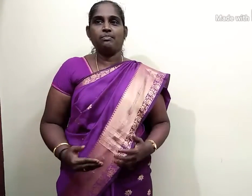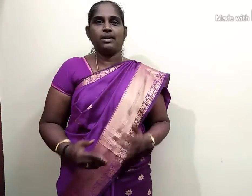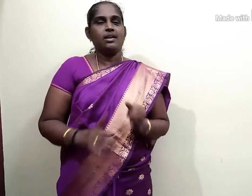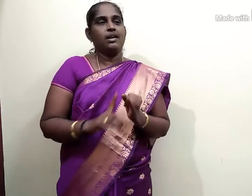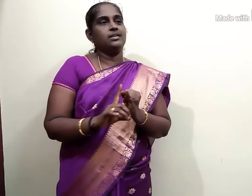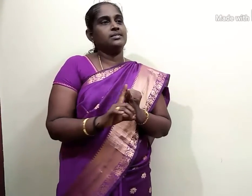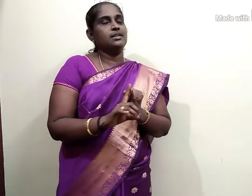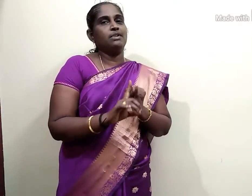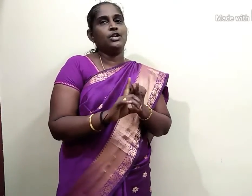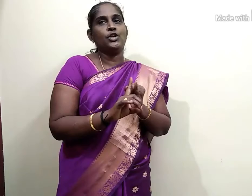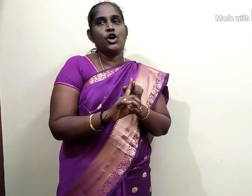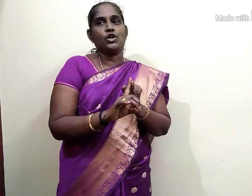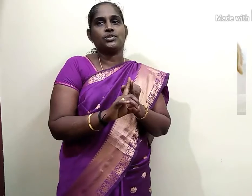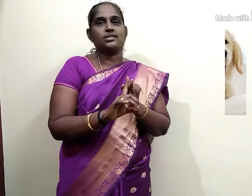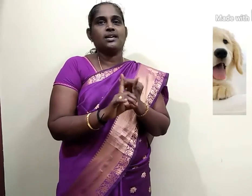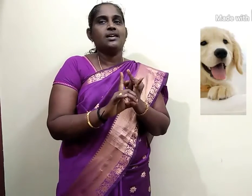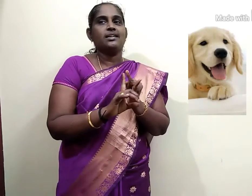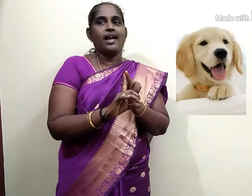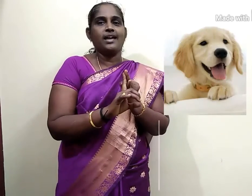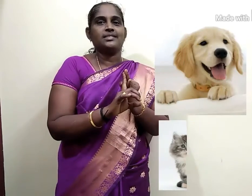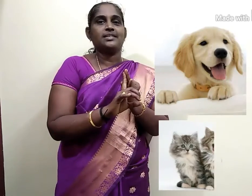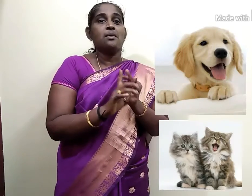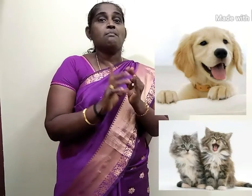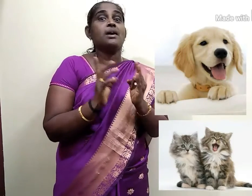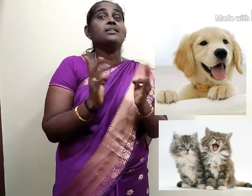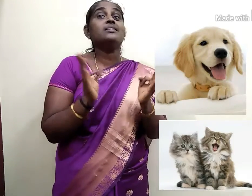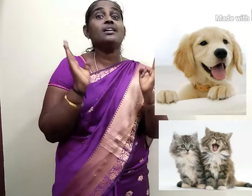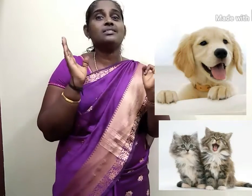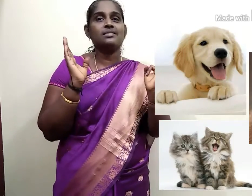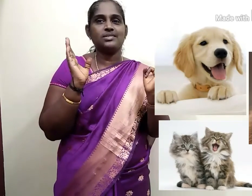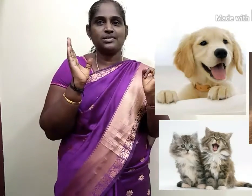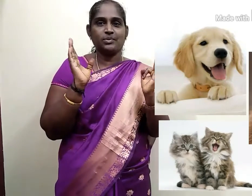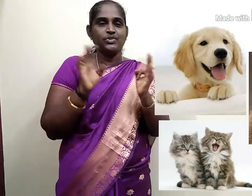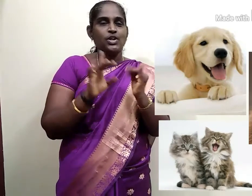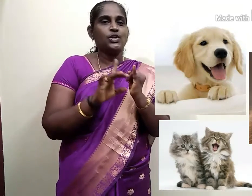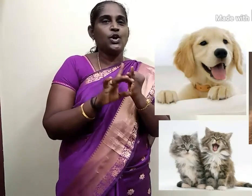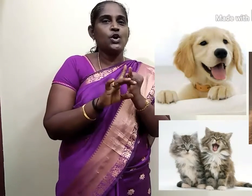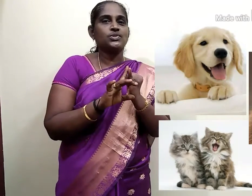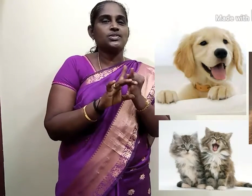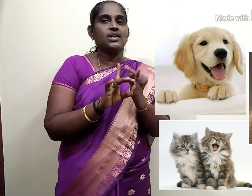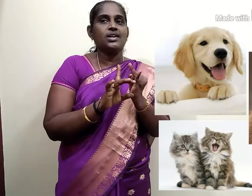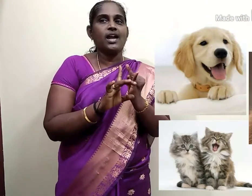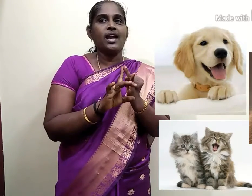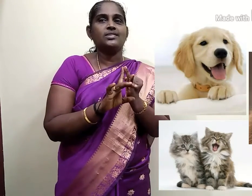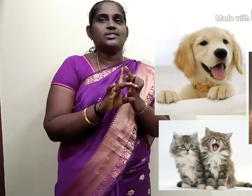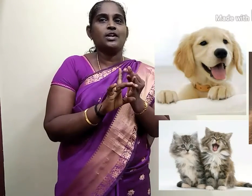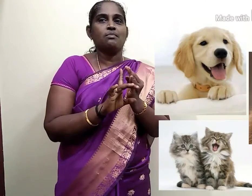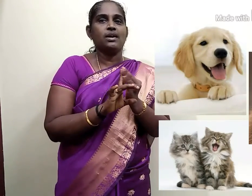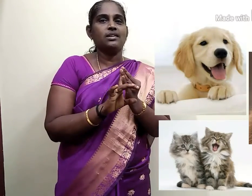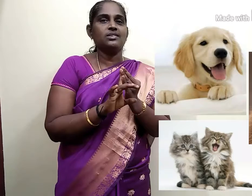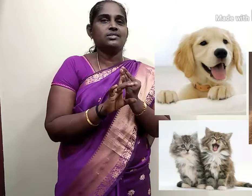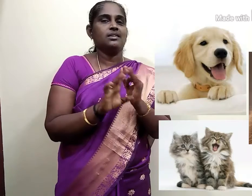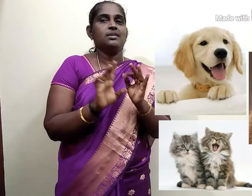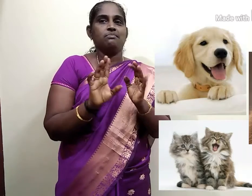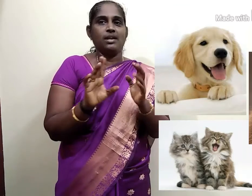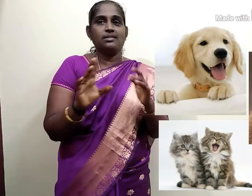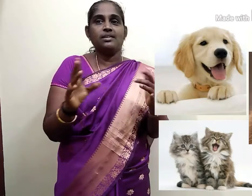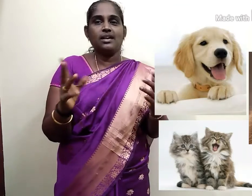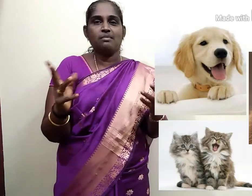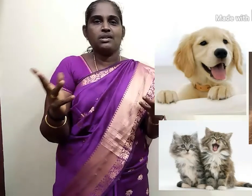people, except dogs, cats, monkeys also. Dogs, cats and monkeys, pet